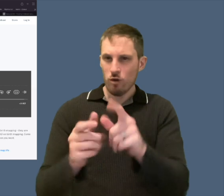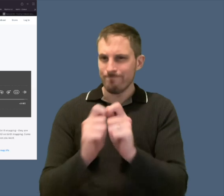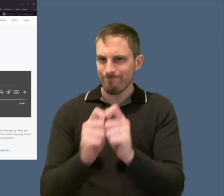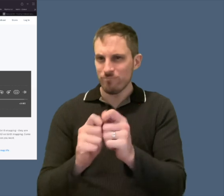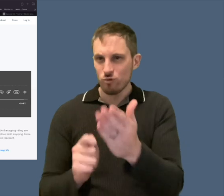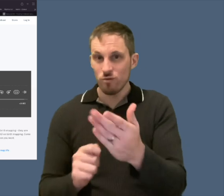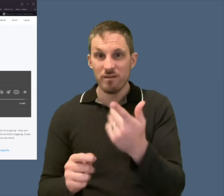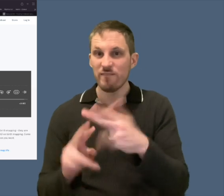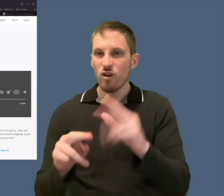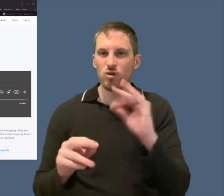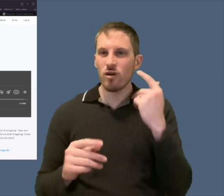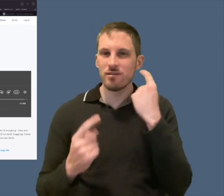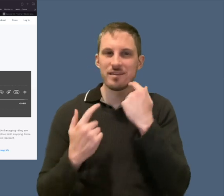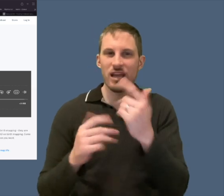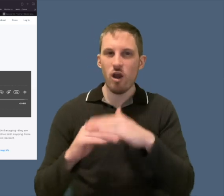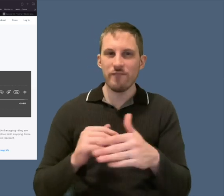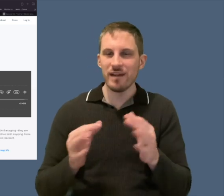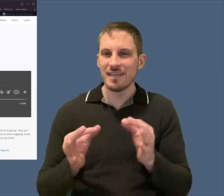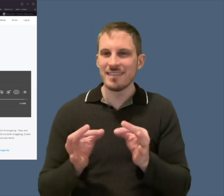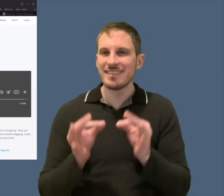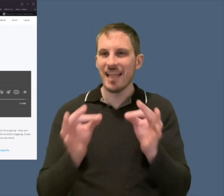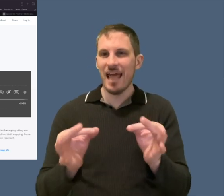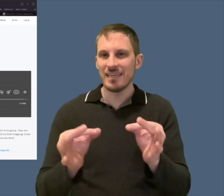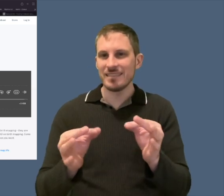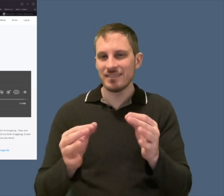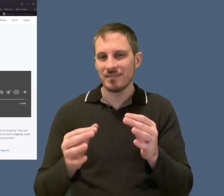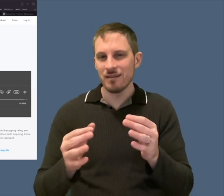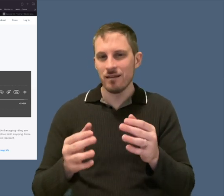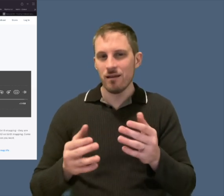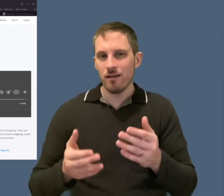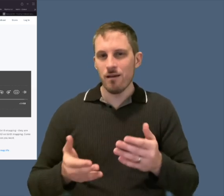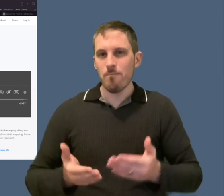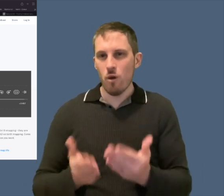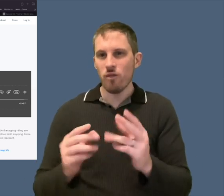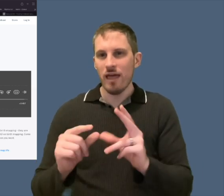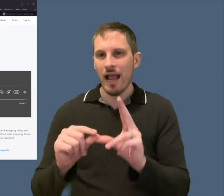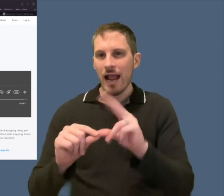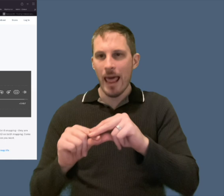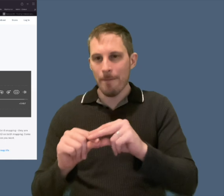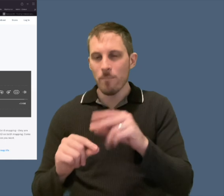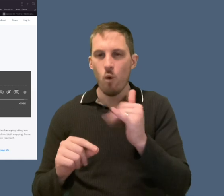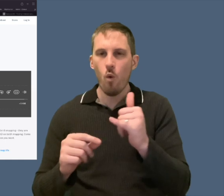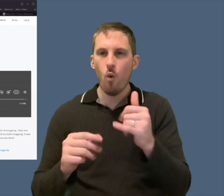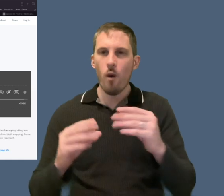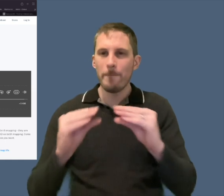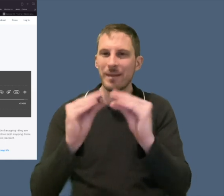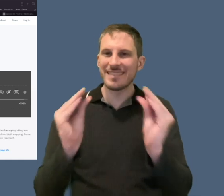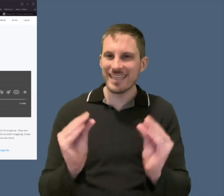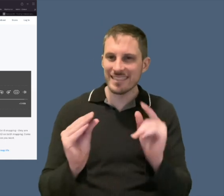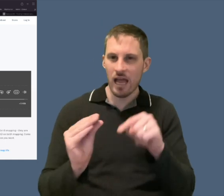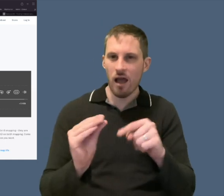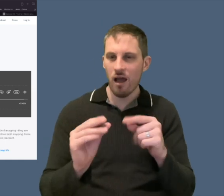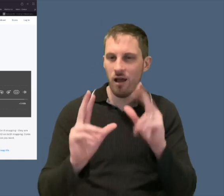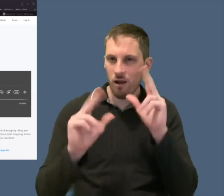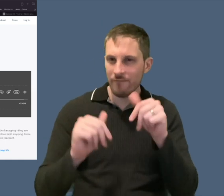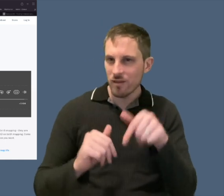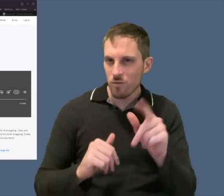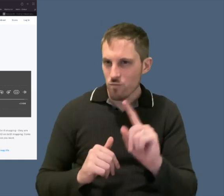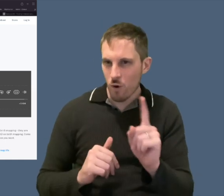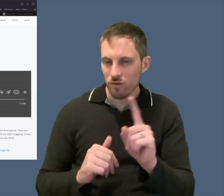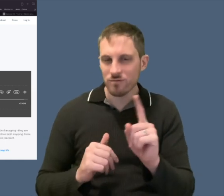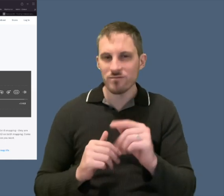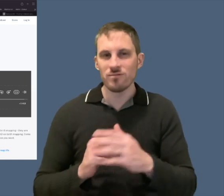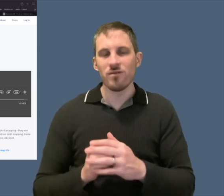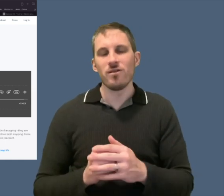delayed cord clamping, but I really care about how I birthed my placenta, or I really care about having access to an epidural because I didn't get one last time and I